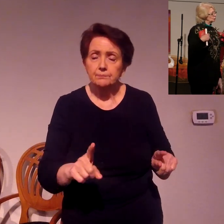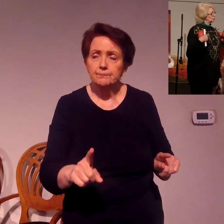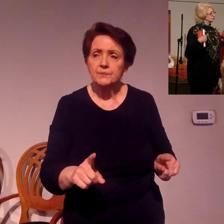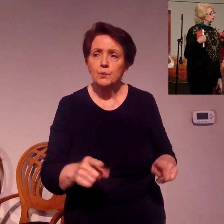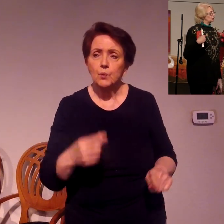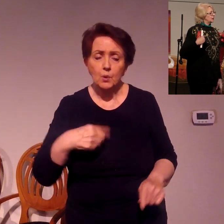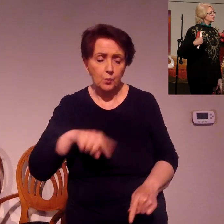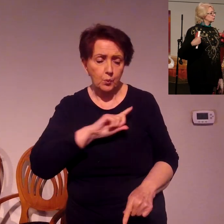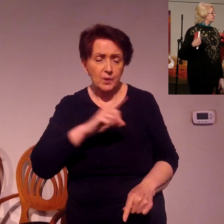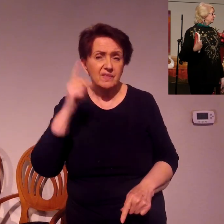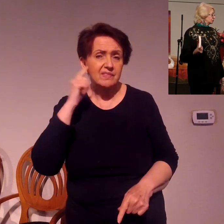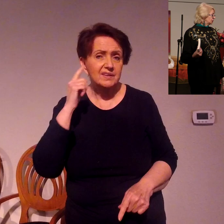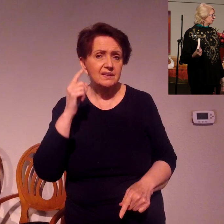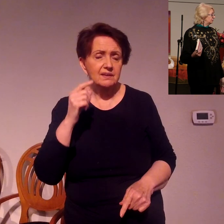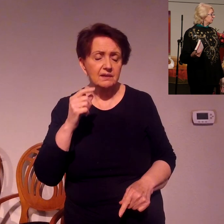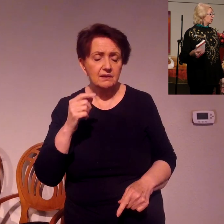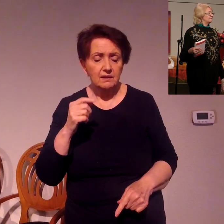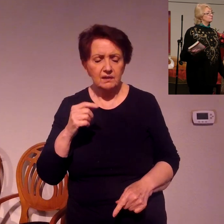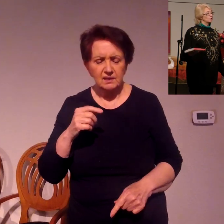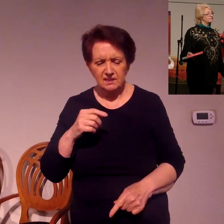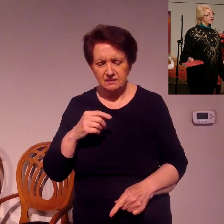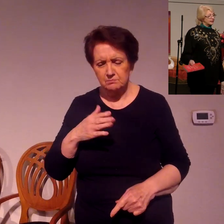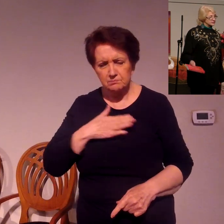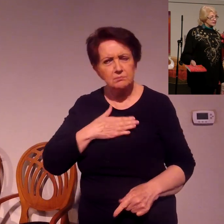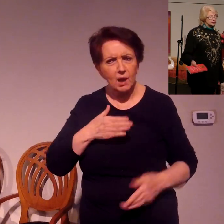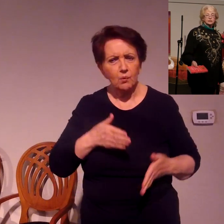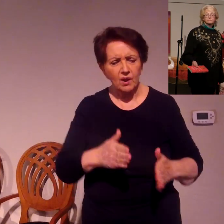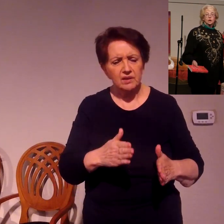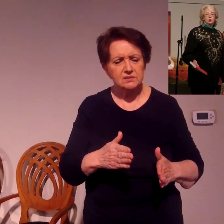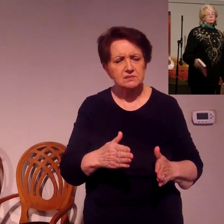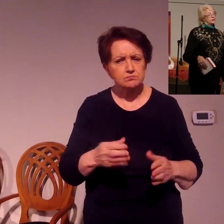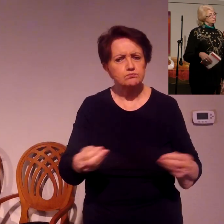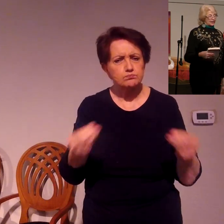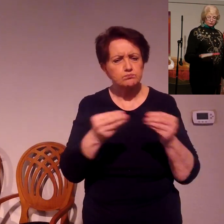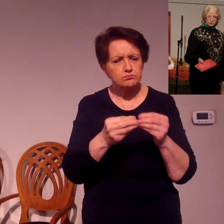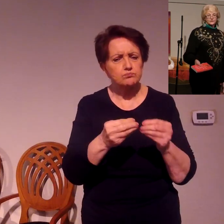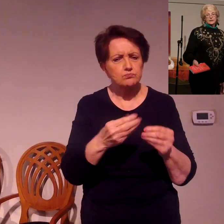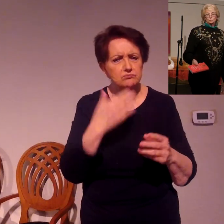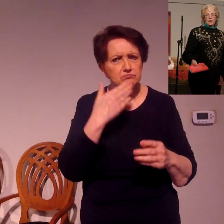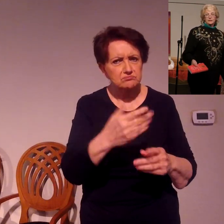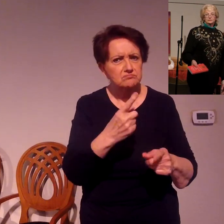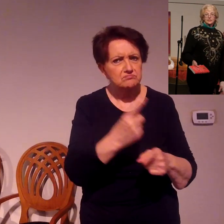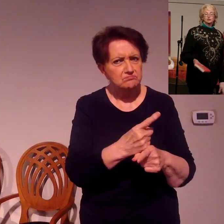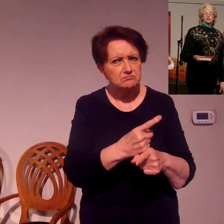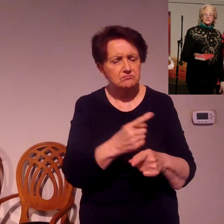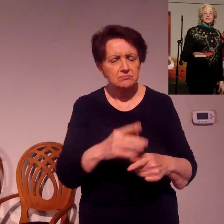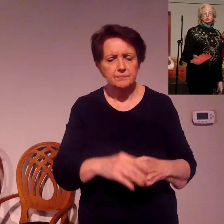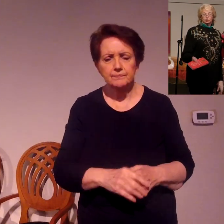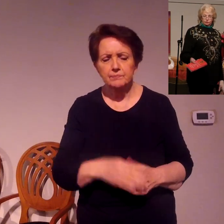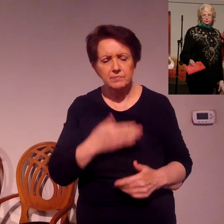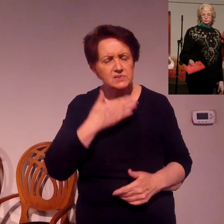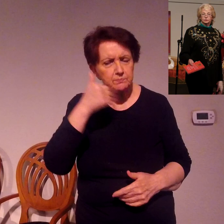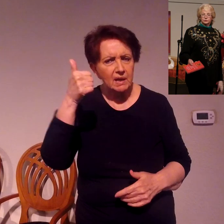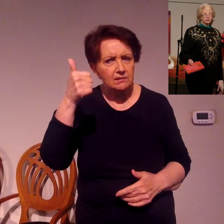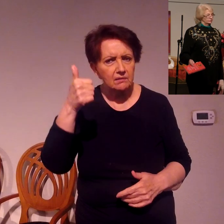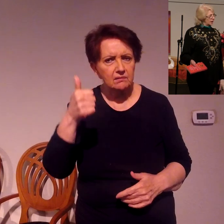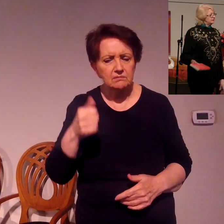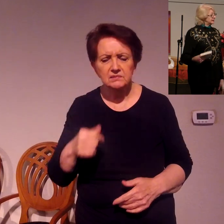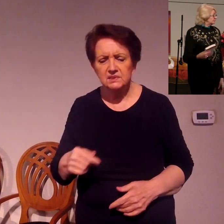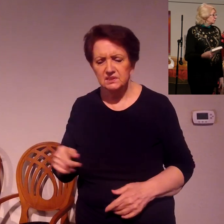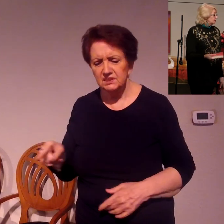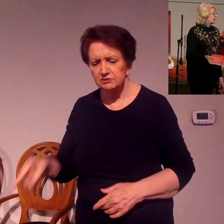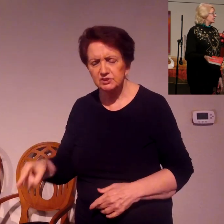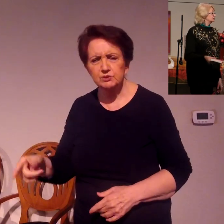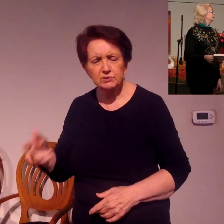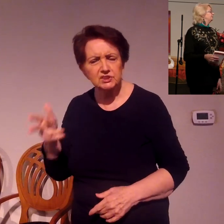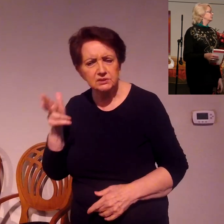think is, of course, that our way is more efficient, or more effective. Better in some way. And if they could just get a clue... Right?